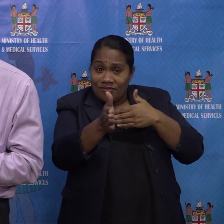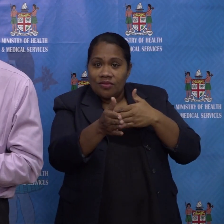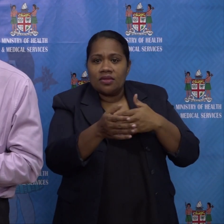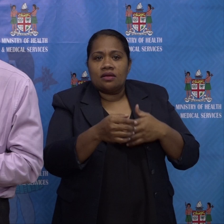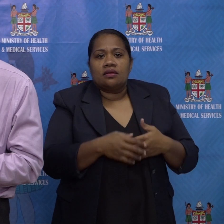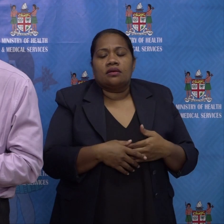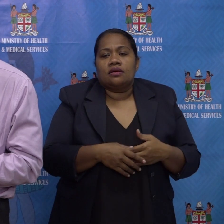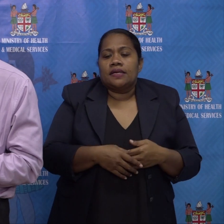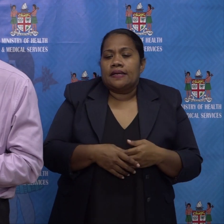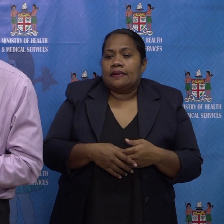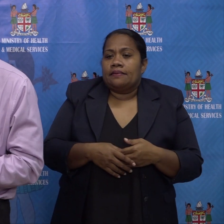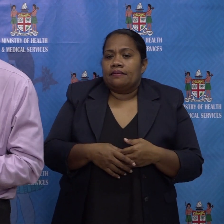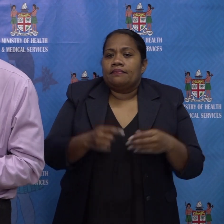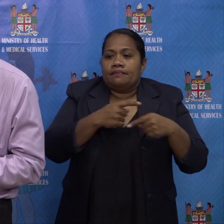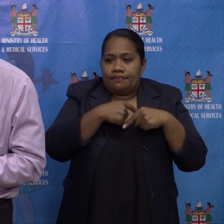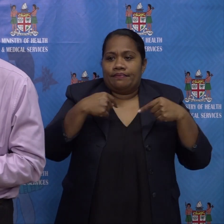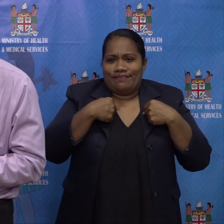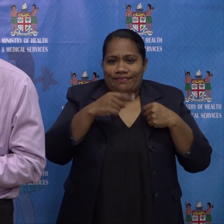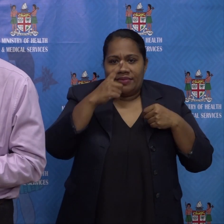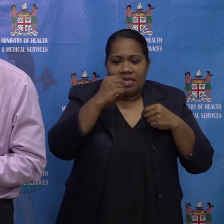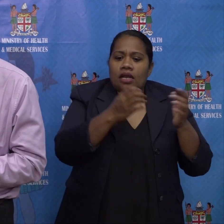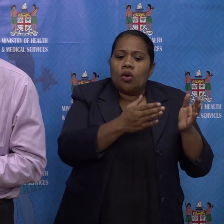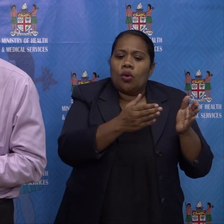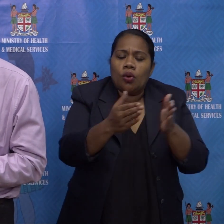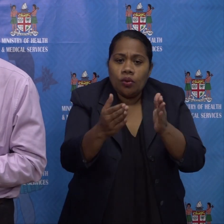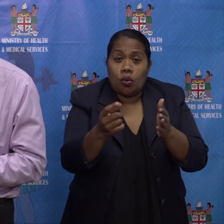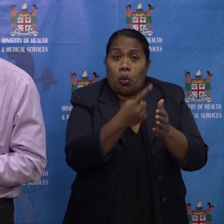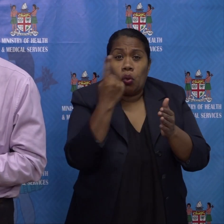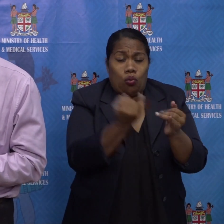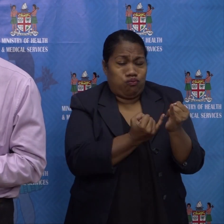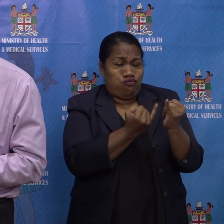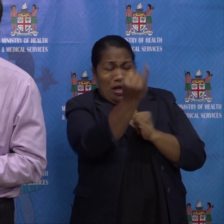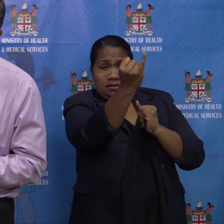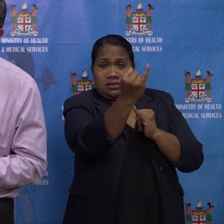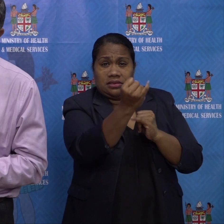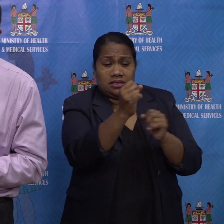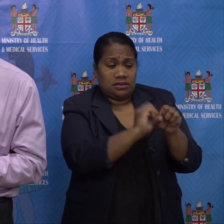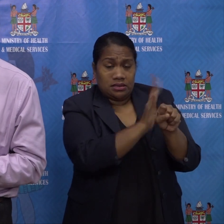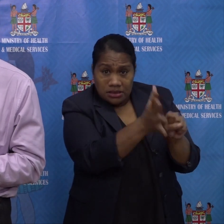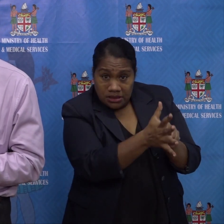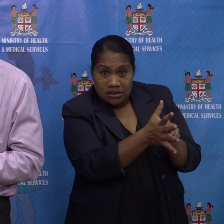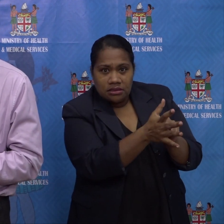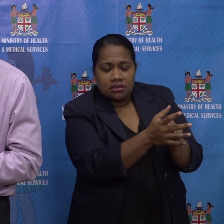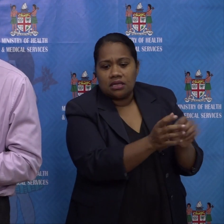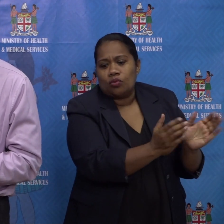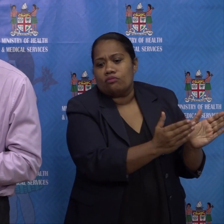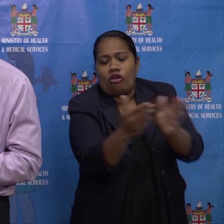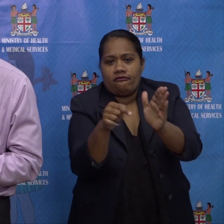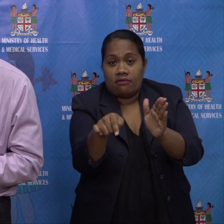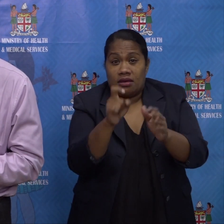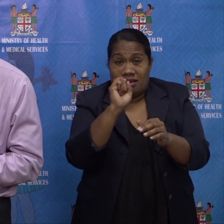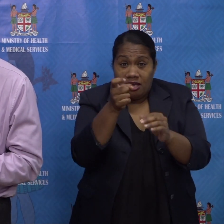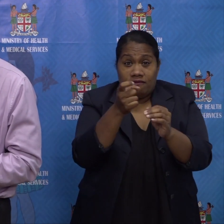any more persons who get more sick with COVID, severe COVID. Because if you do have a severe COVID case, and